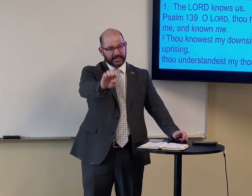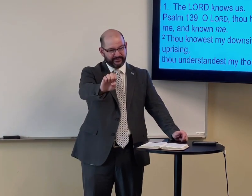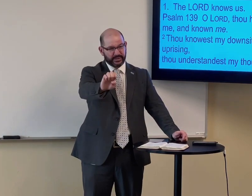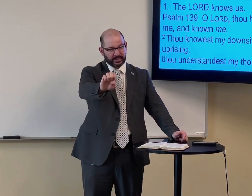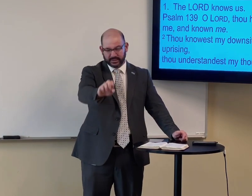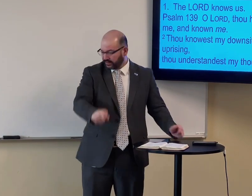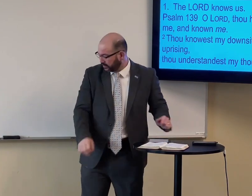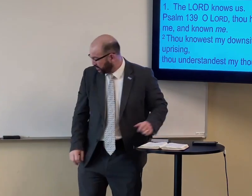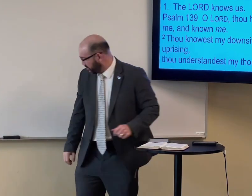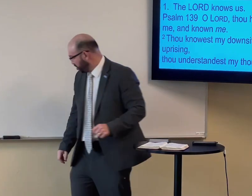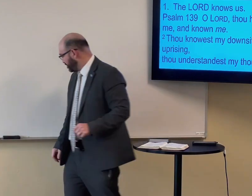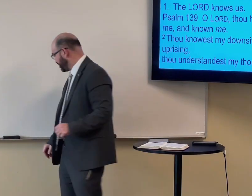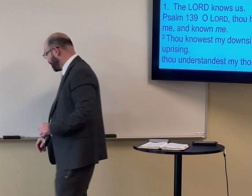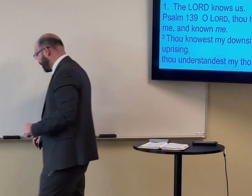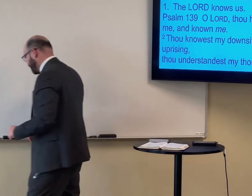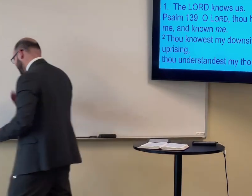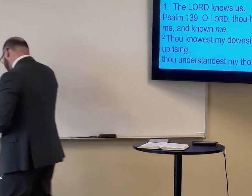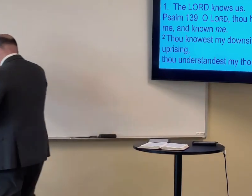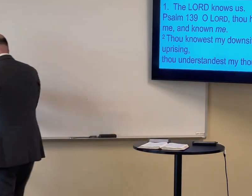is infinite.